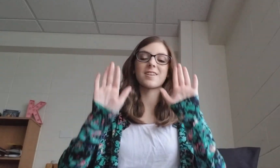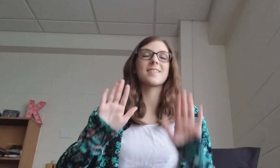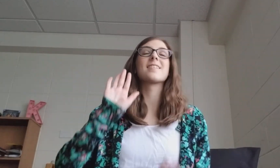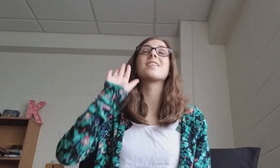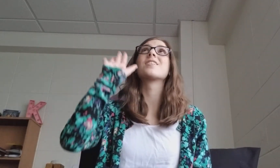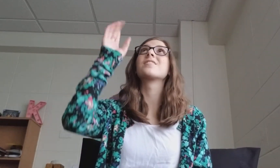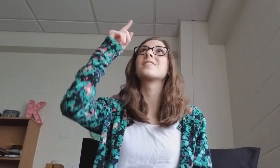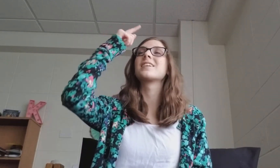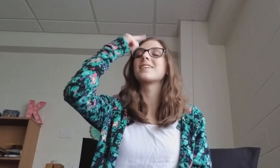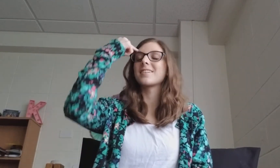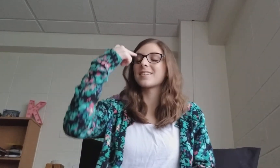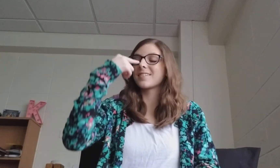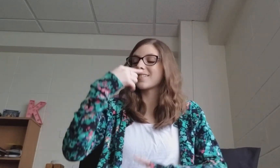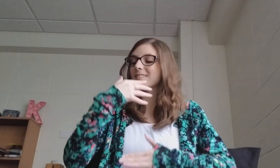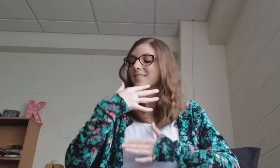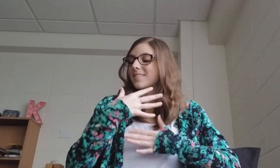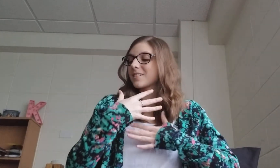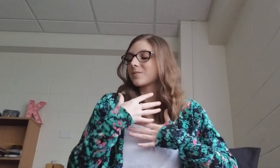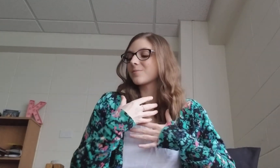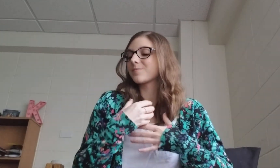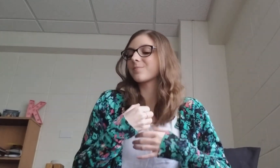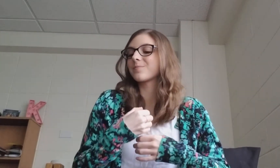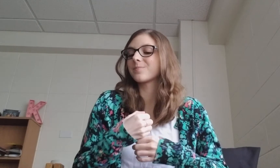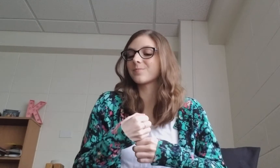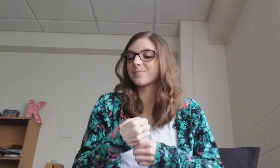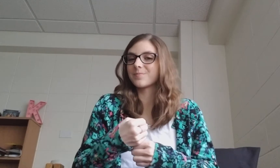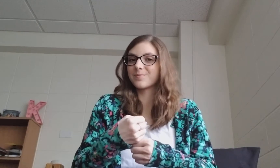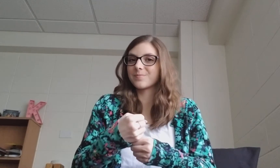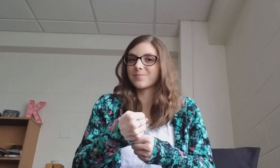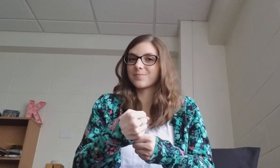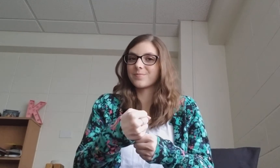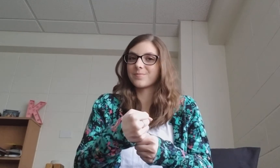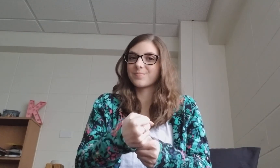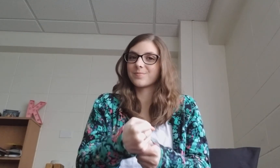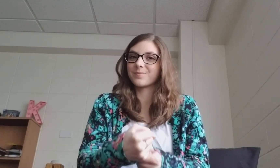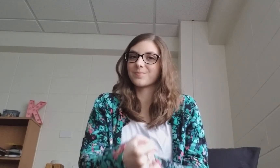is your faithfulness Faithfulness